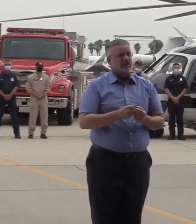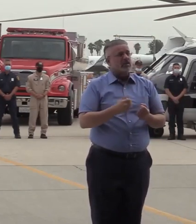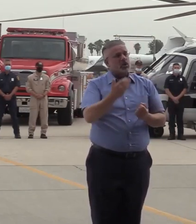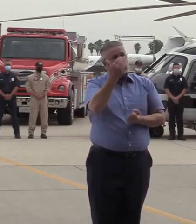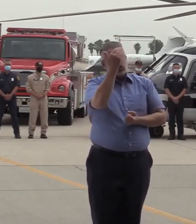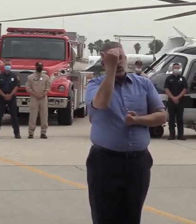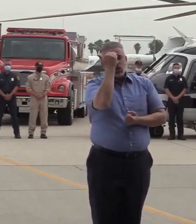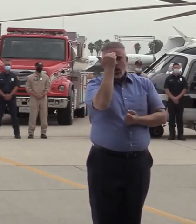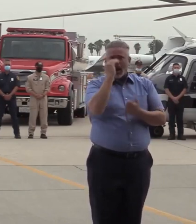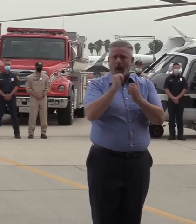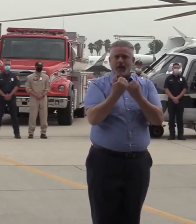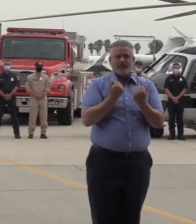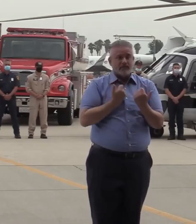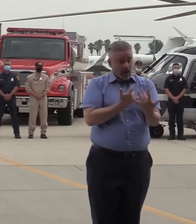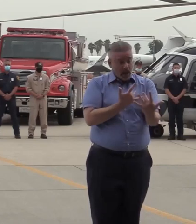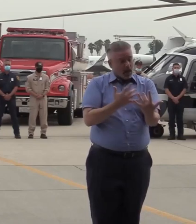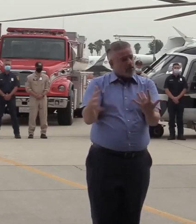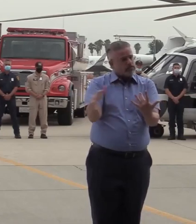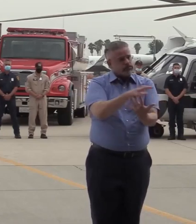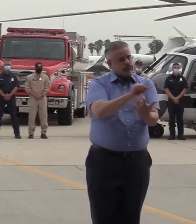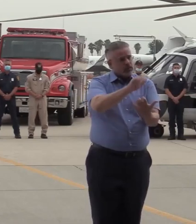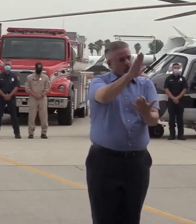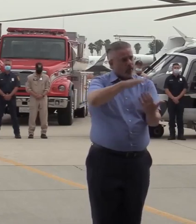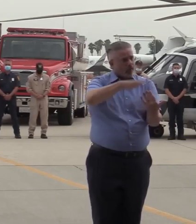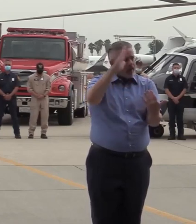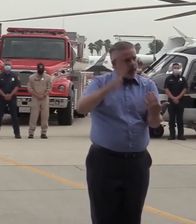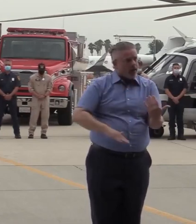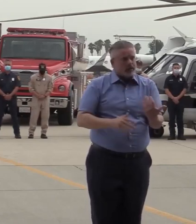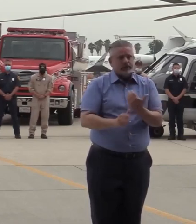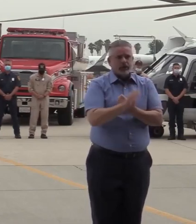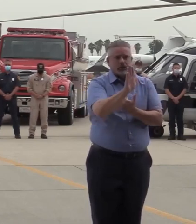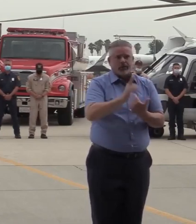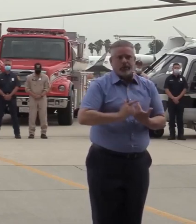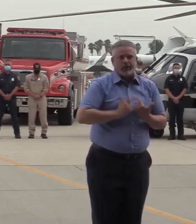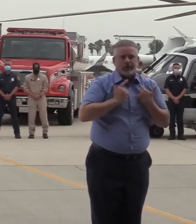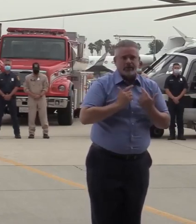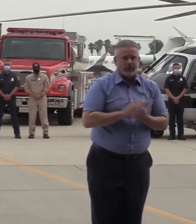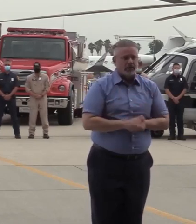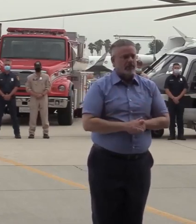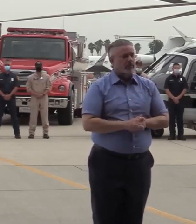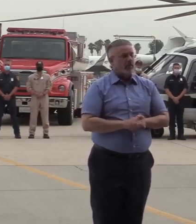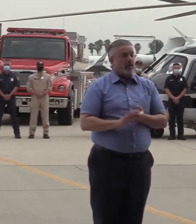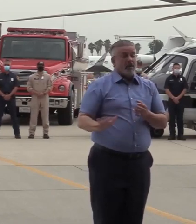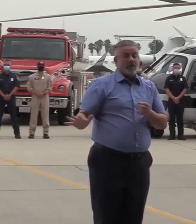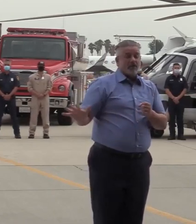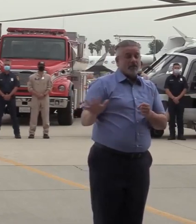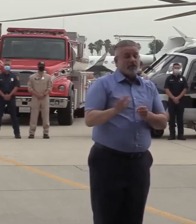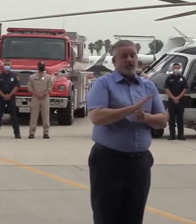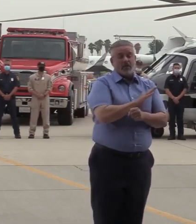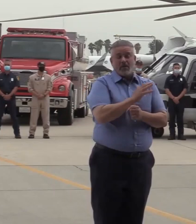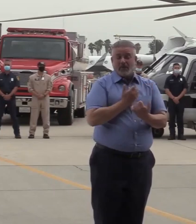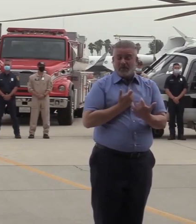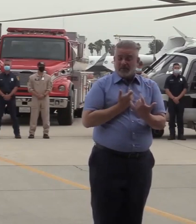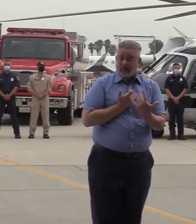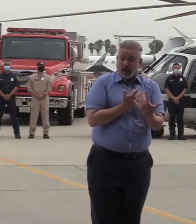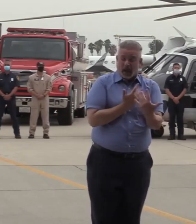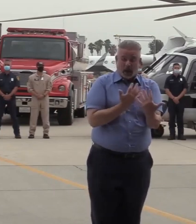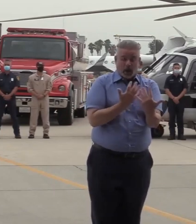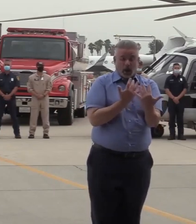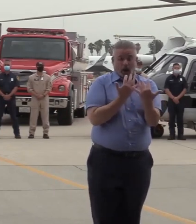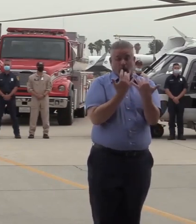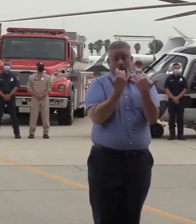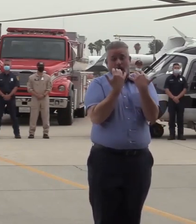how quickly these fires can consume your home and endanger your life. When the full force of a wildfire is upon